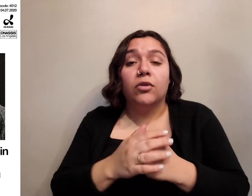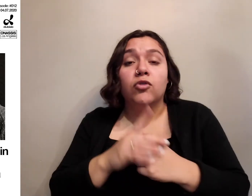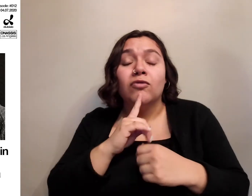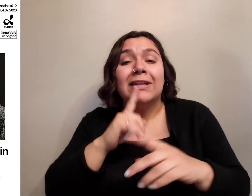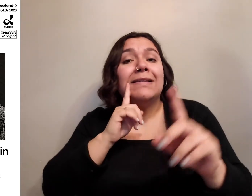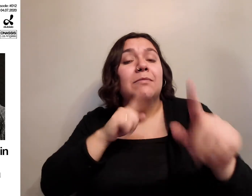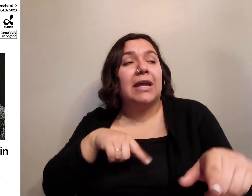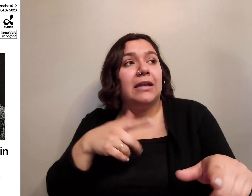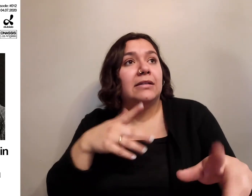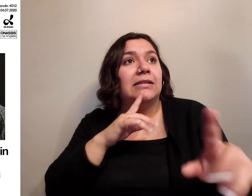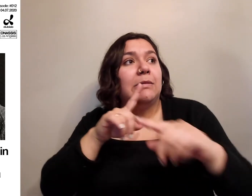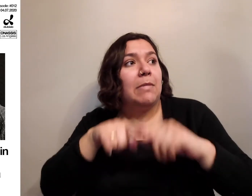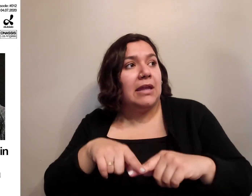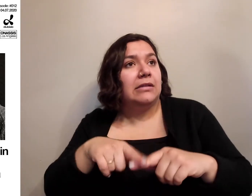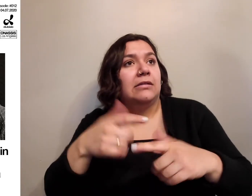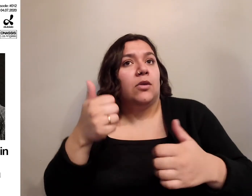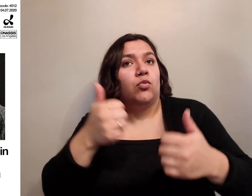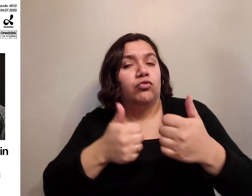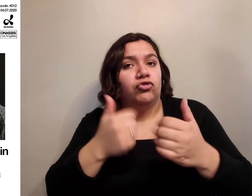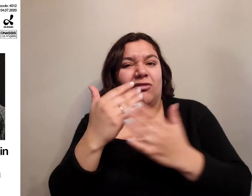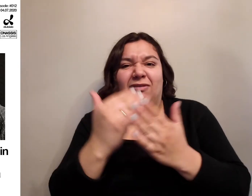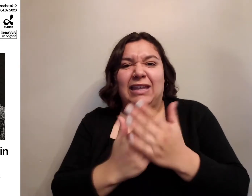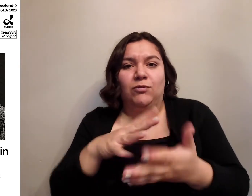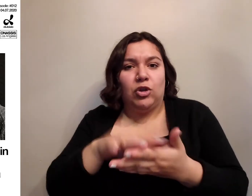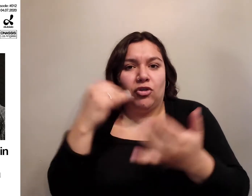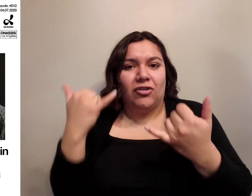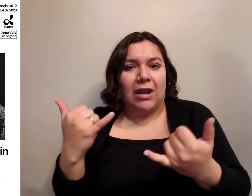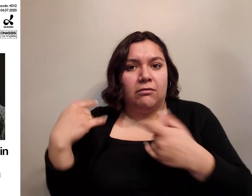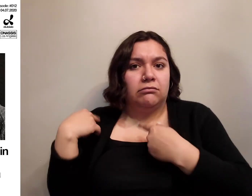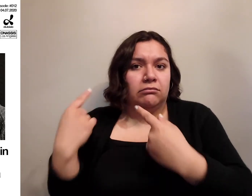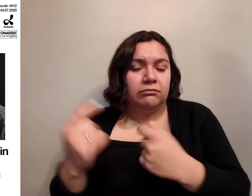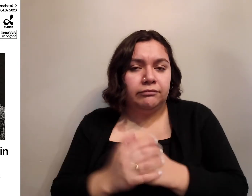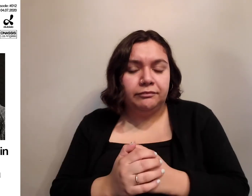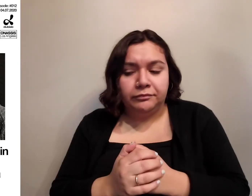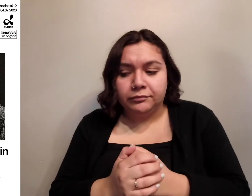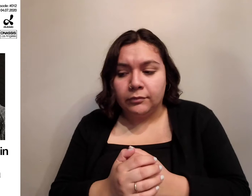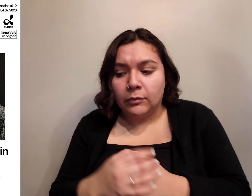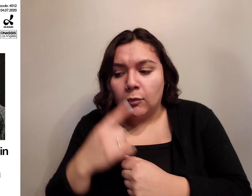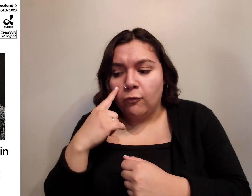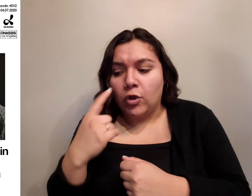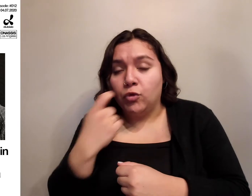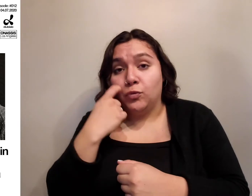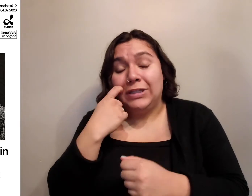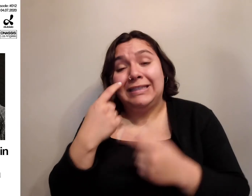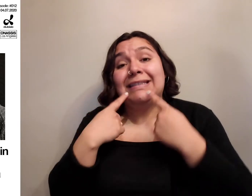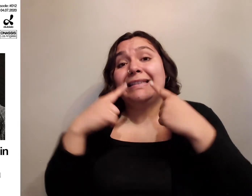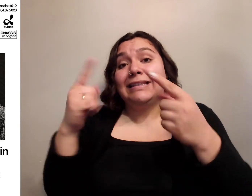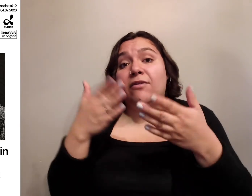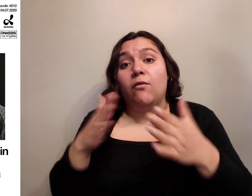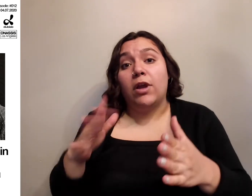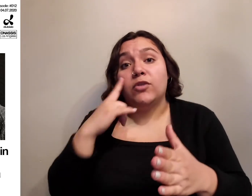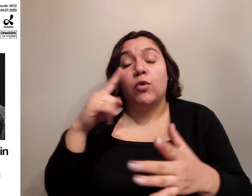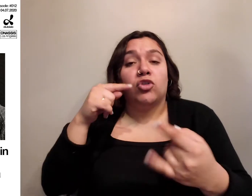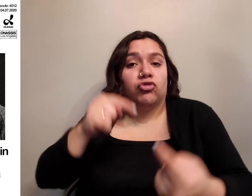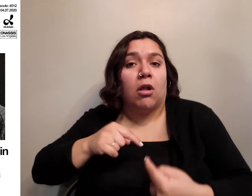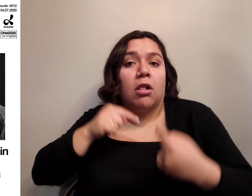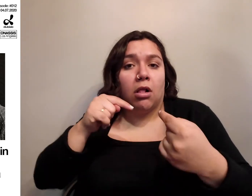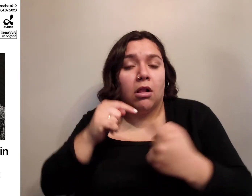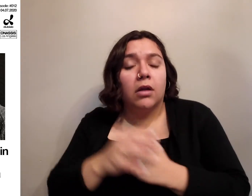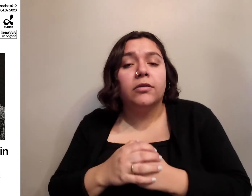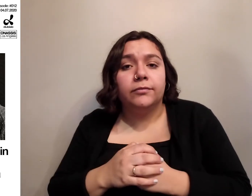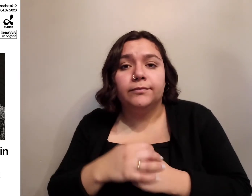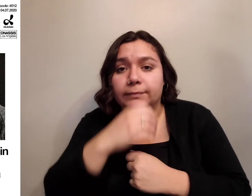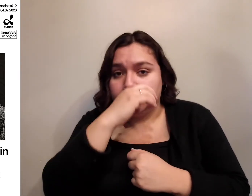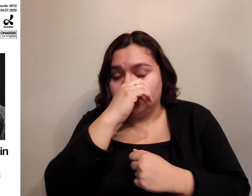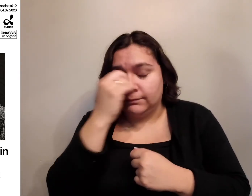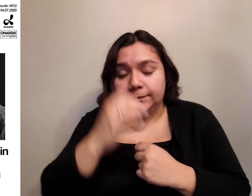depends upon what lessons we learn from the last successive waves of struggle. And